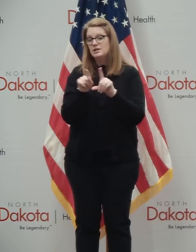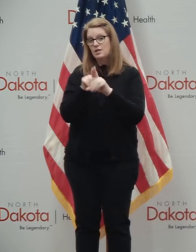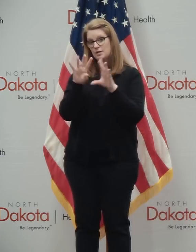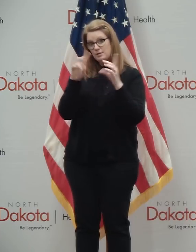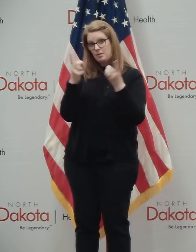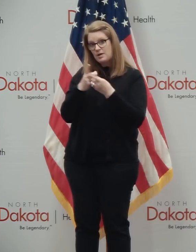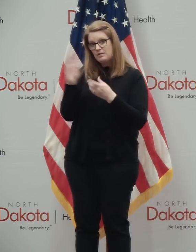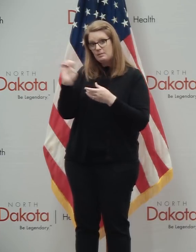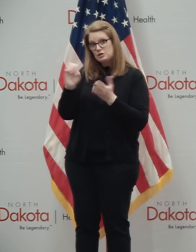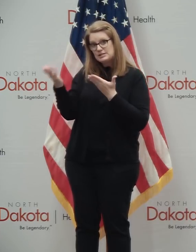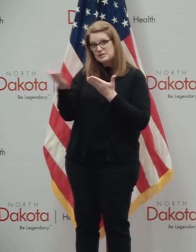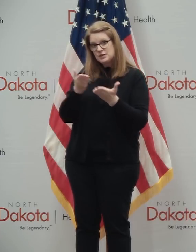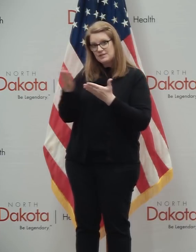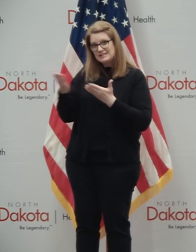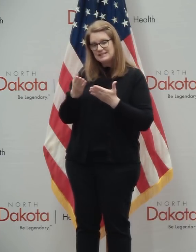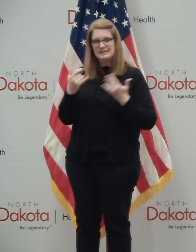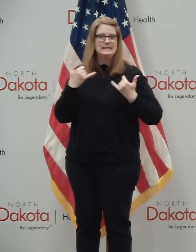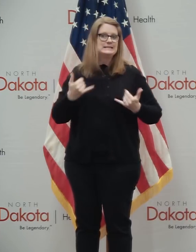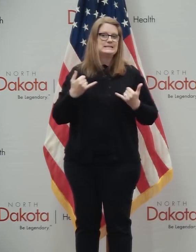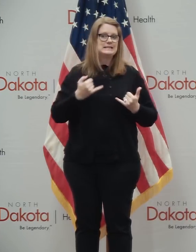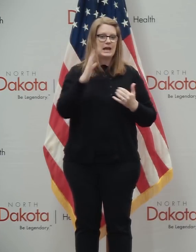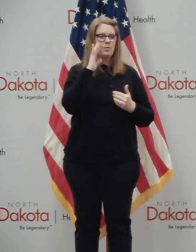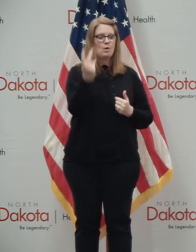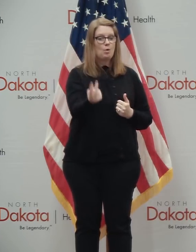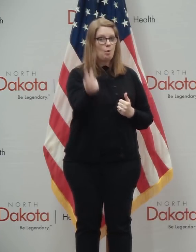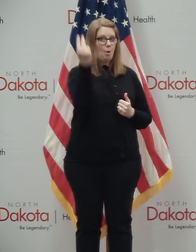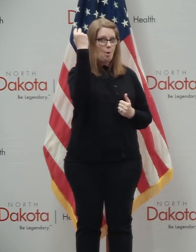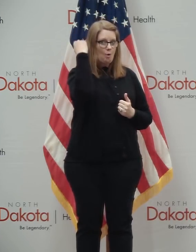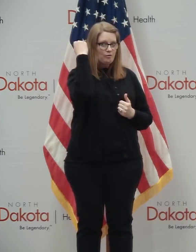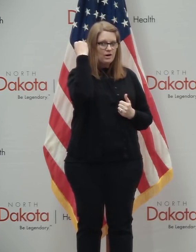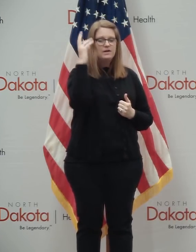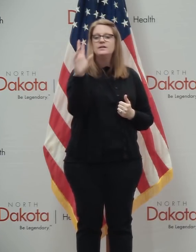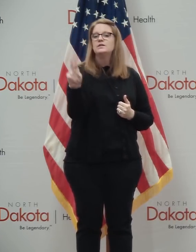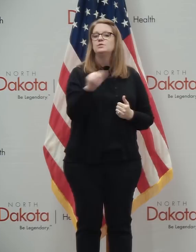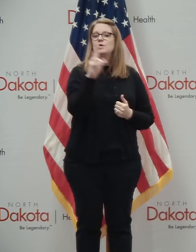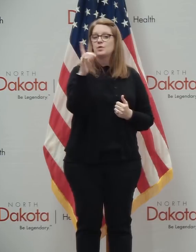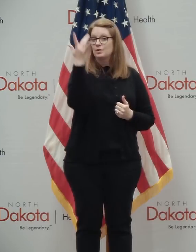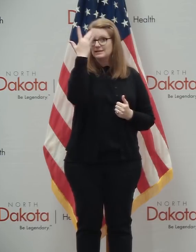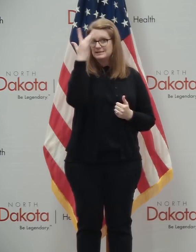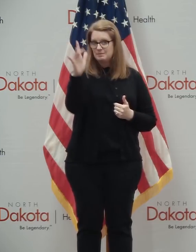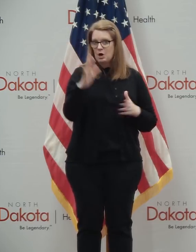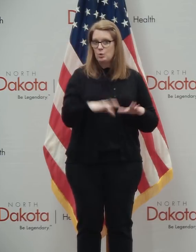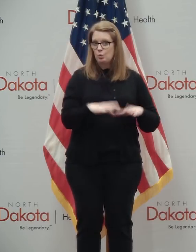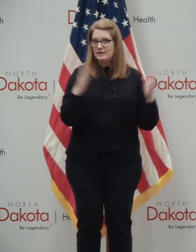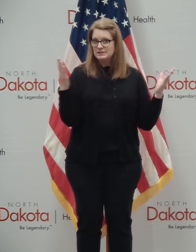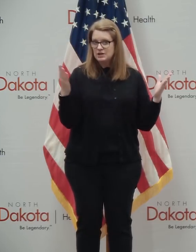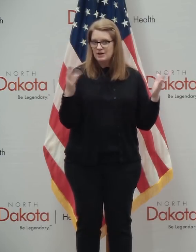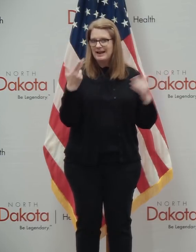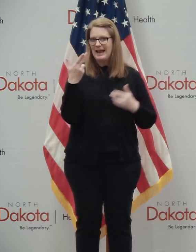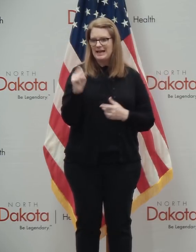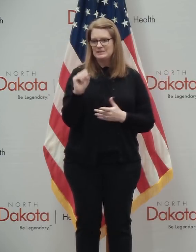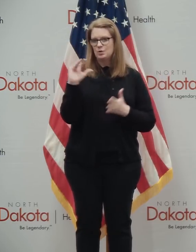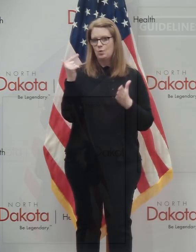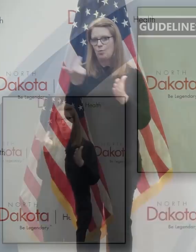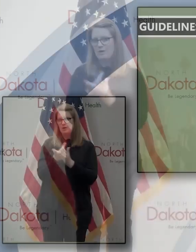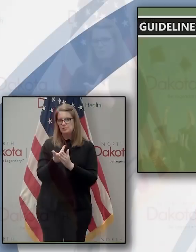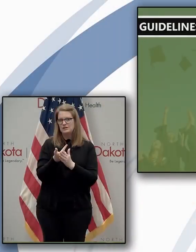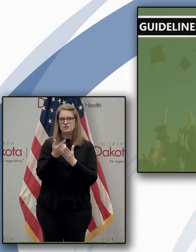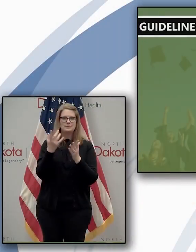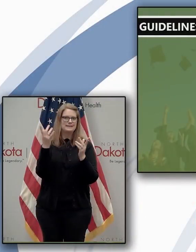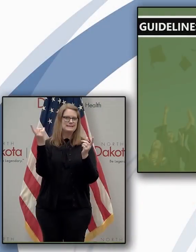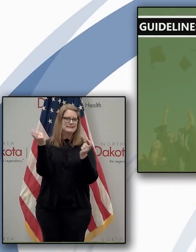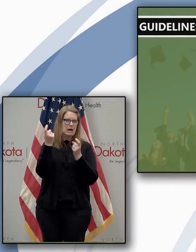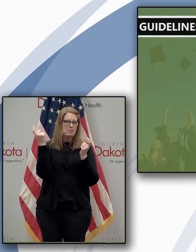Emergency Services as I am here today to go over with you the North Dakota Smart Restart High School Graduation